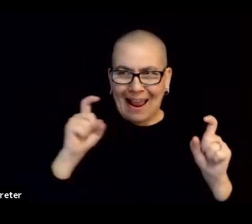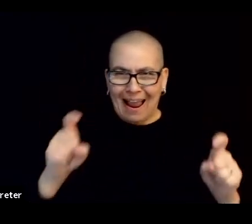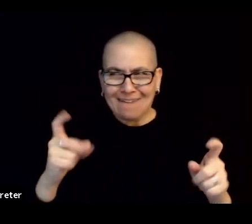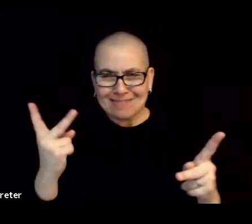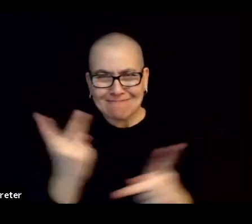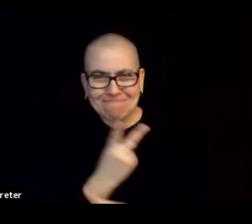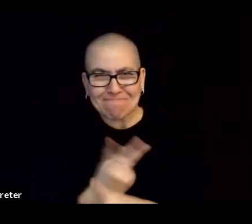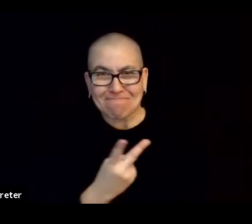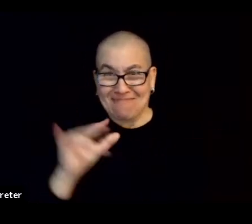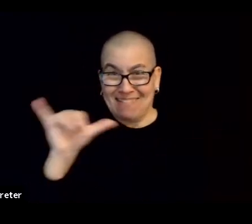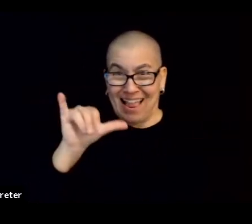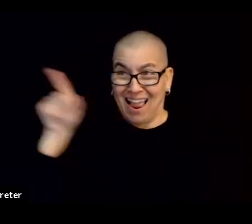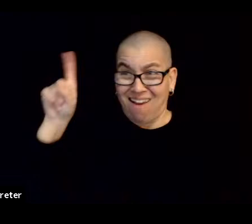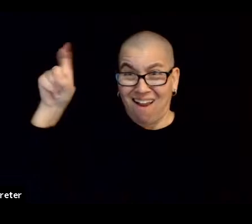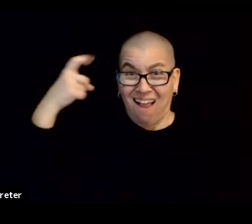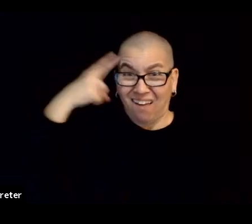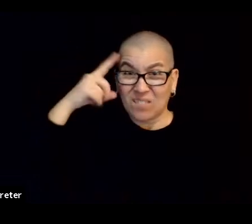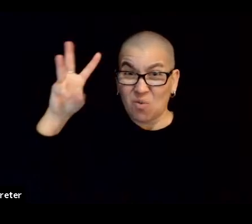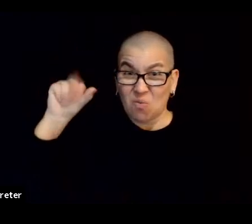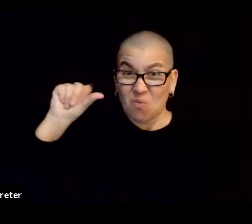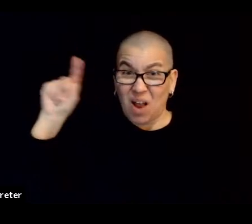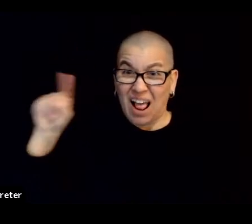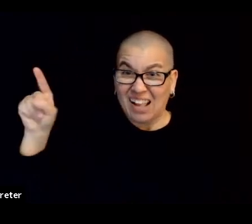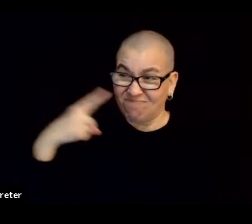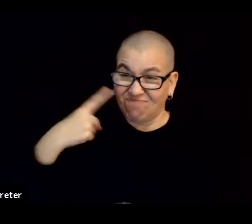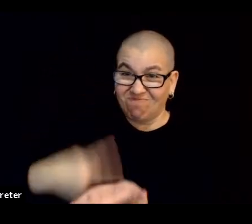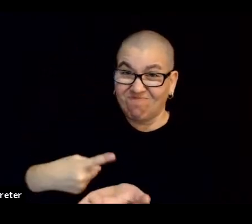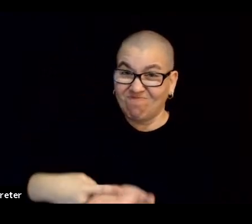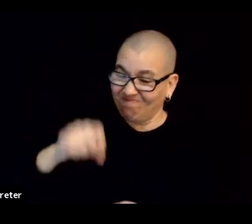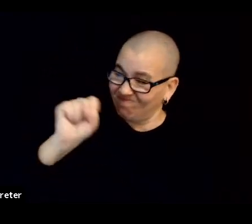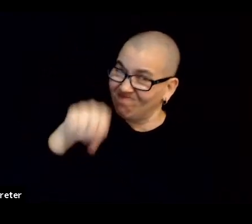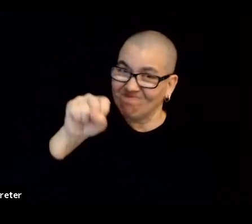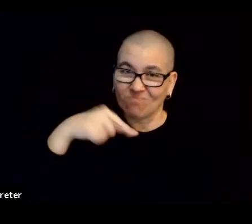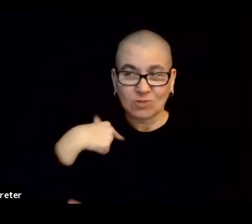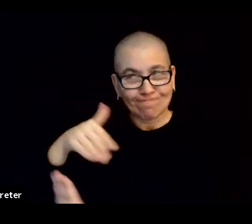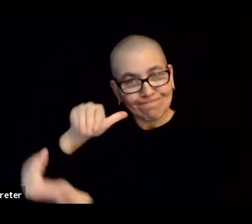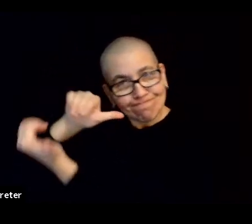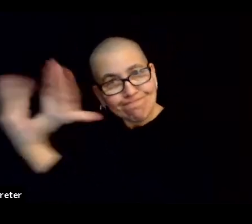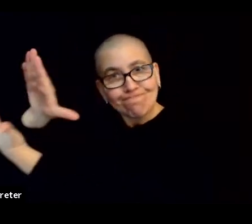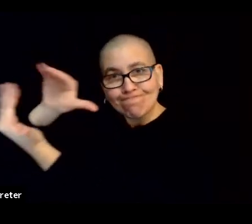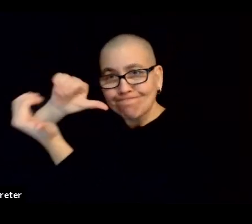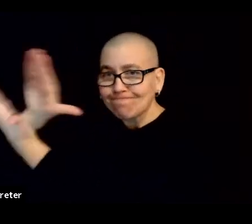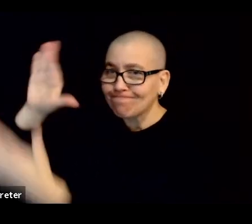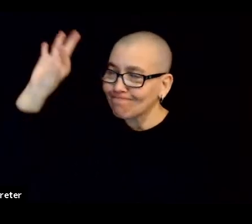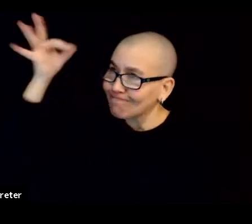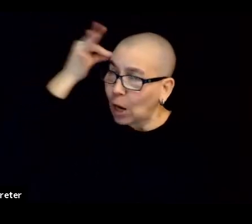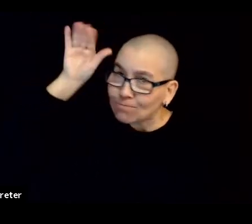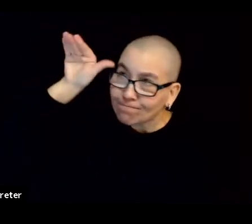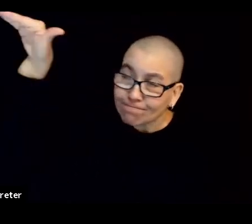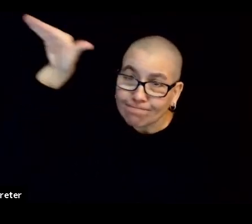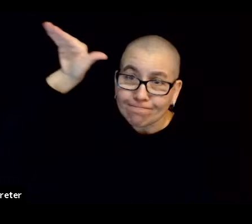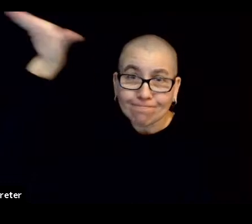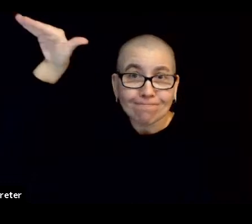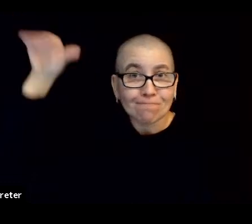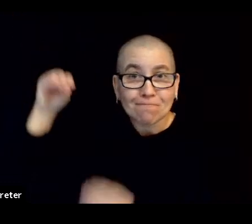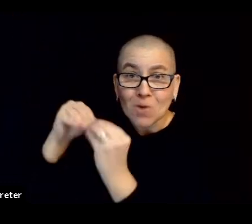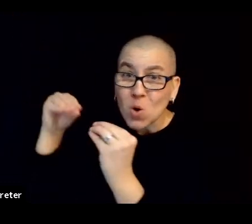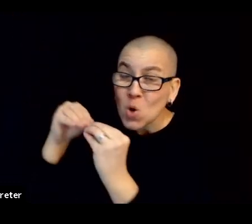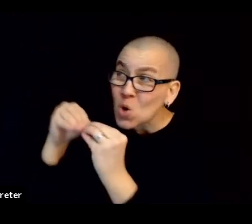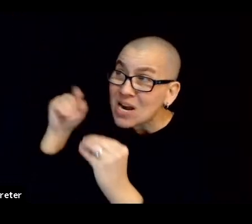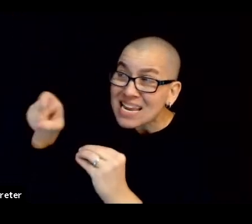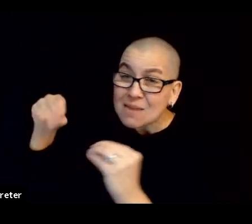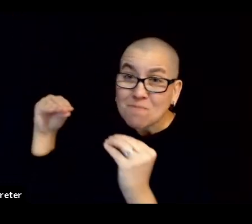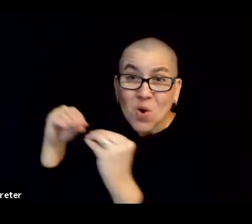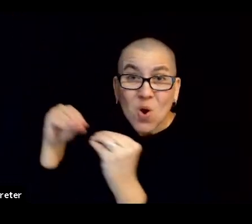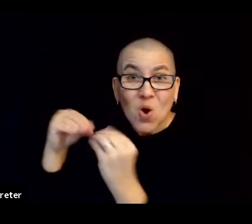federal government and are frankly leaving no stone unturned to try to do that. But with the current imbalance between supply and